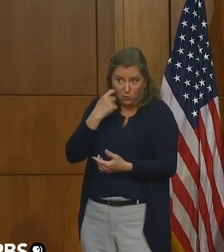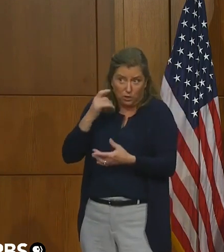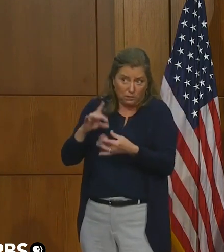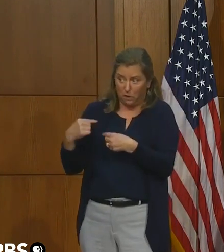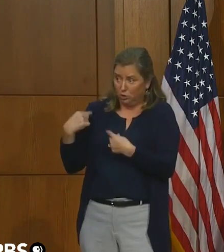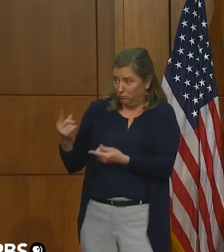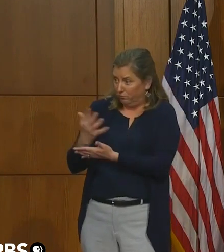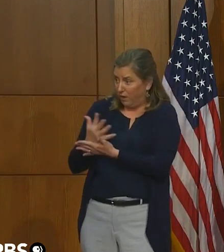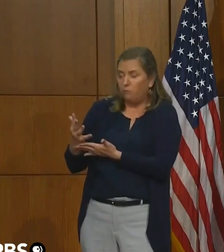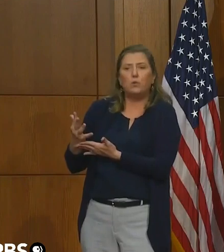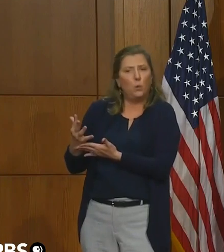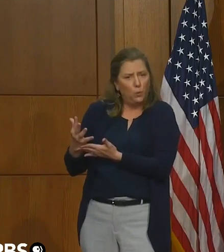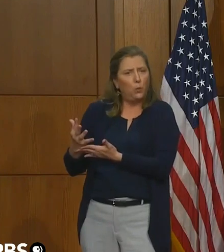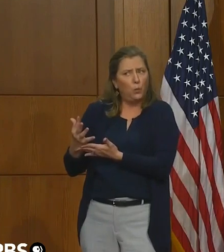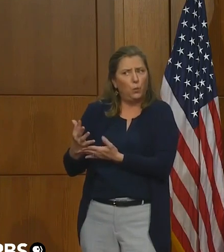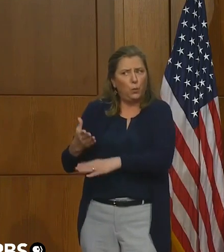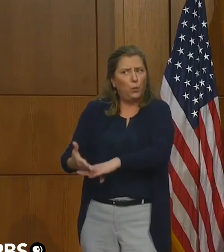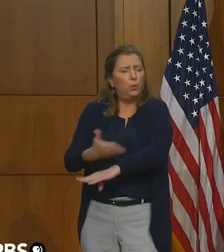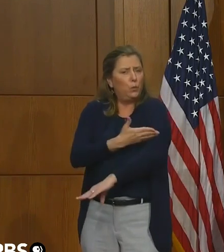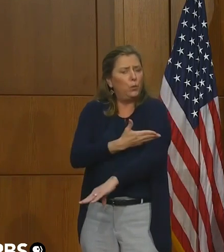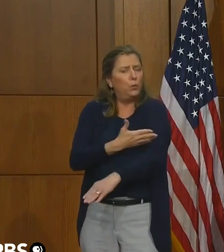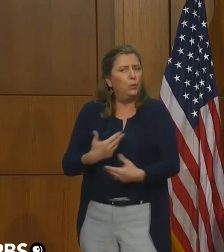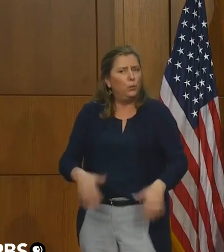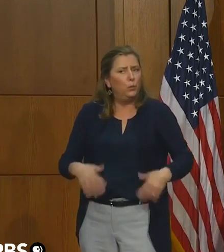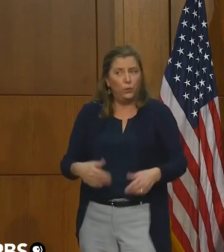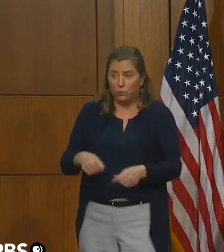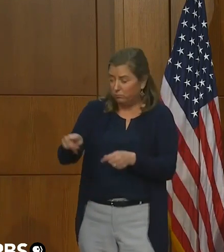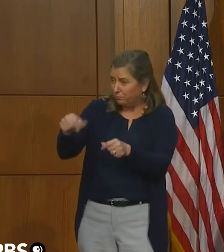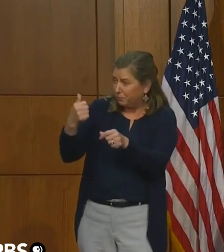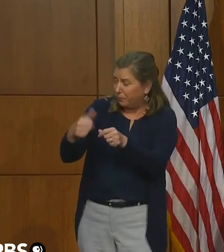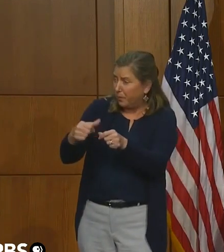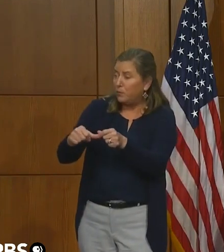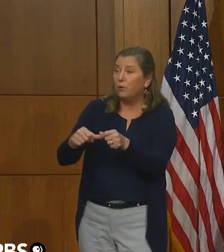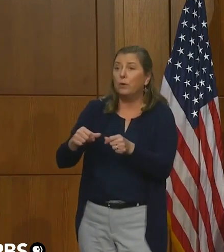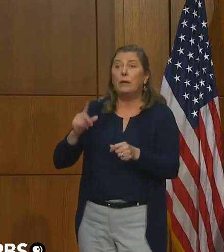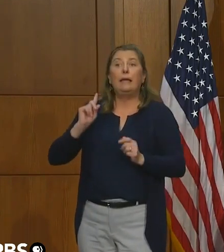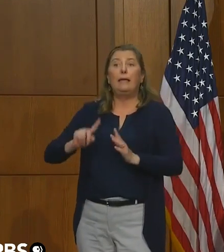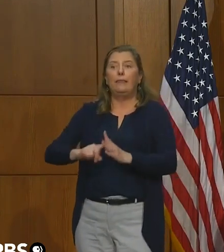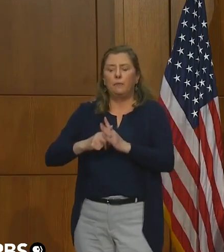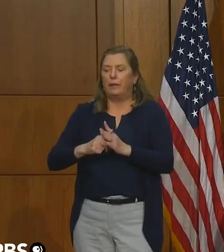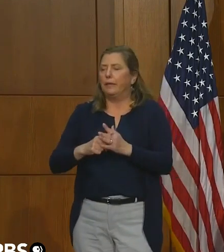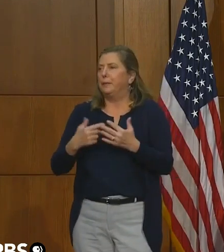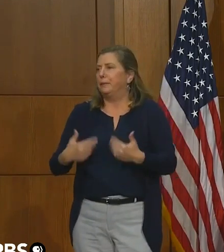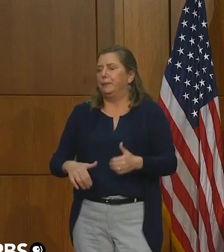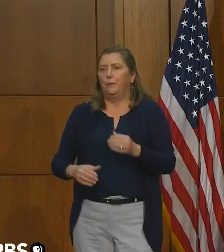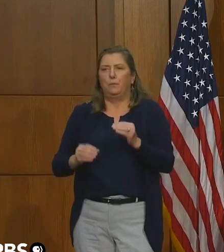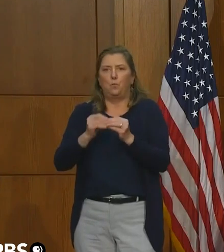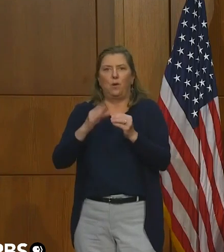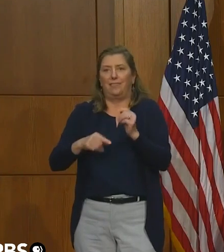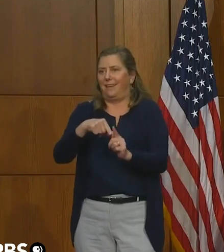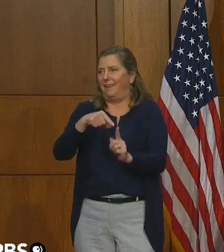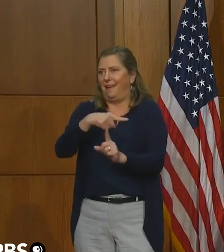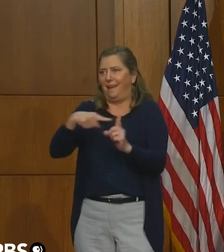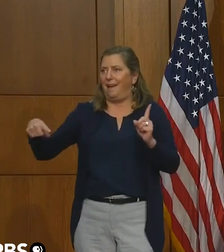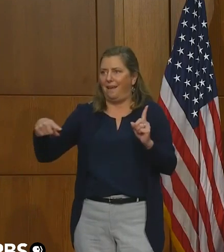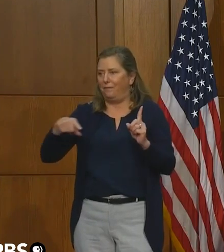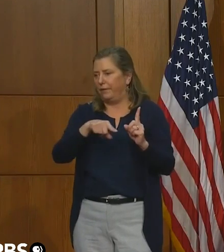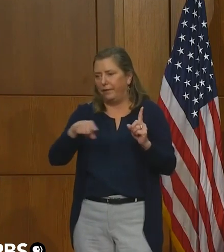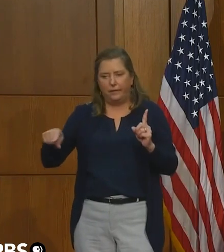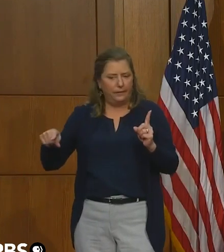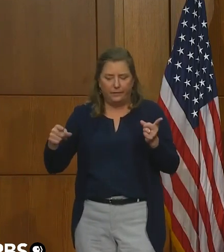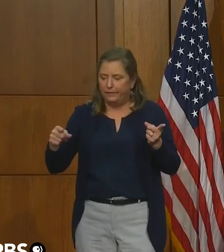mentioned, we've seen really great improvement on that. You may recall that initially we were missing more than half of the records